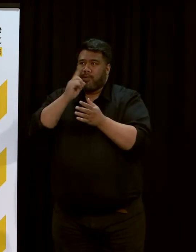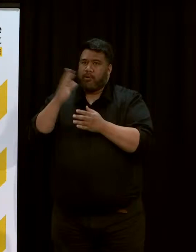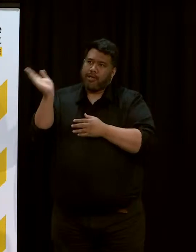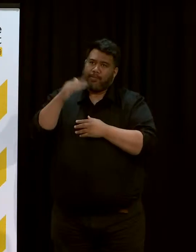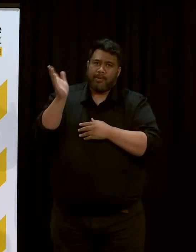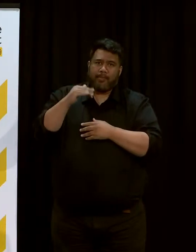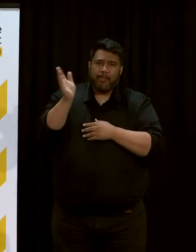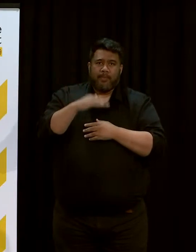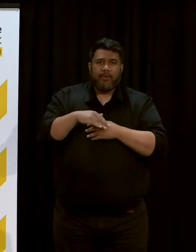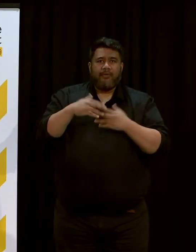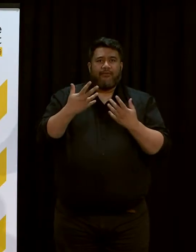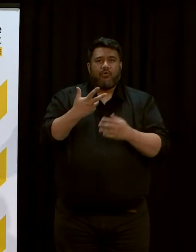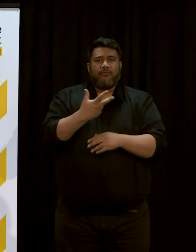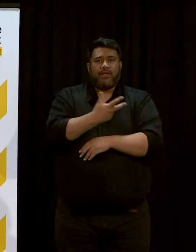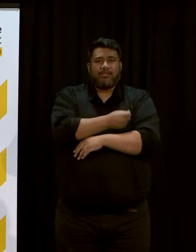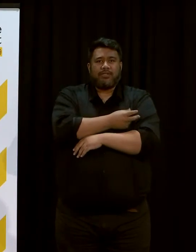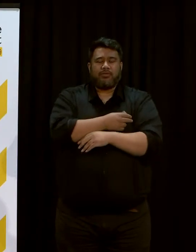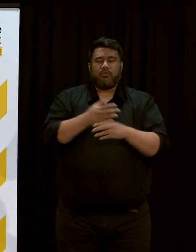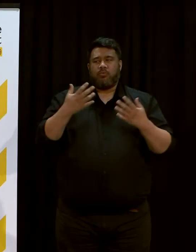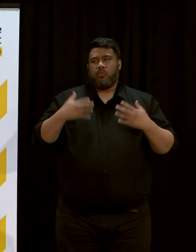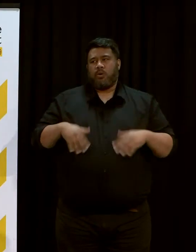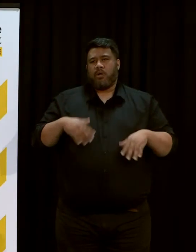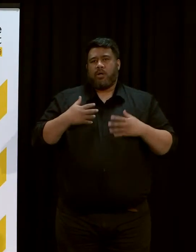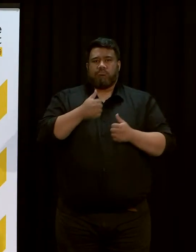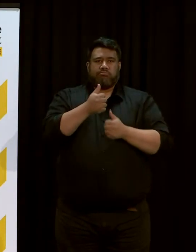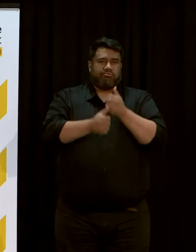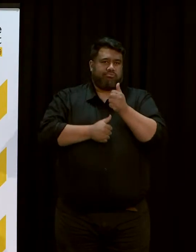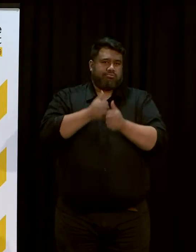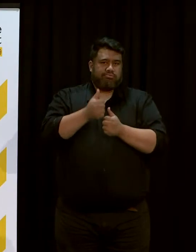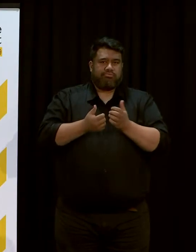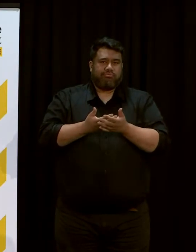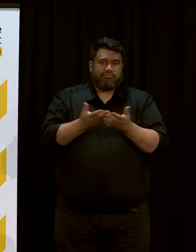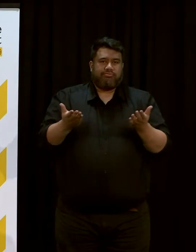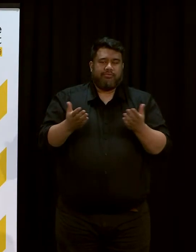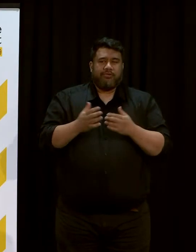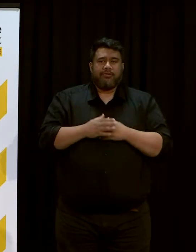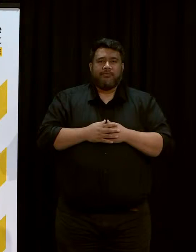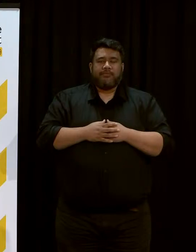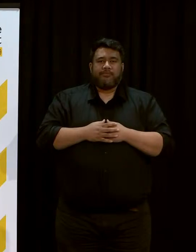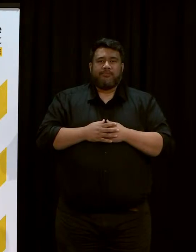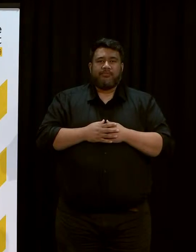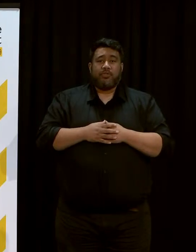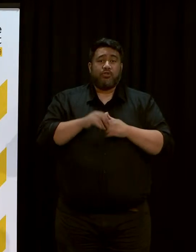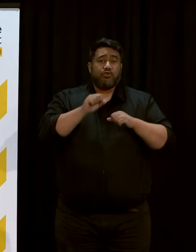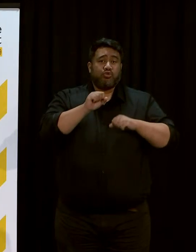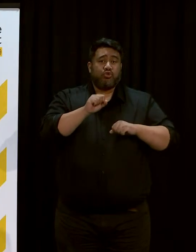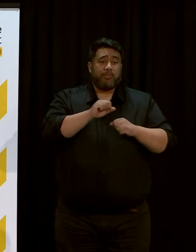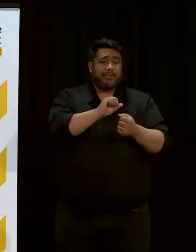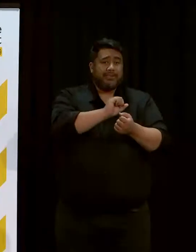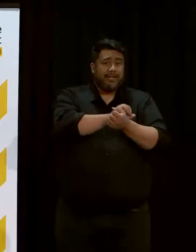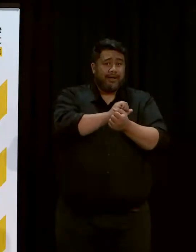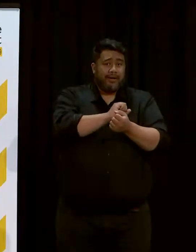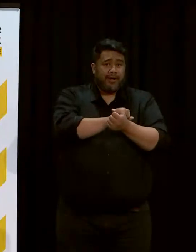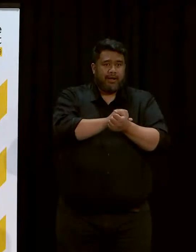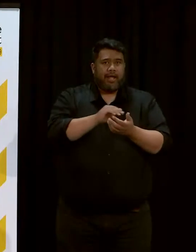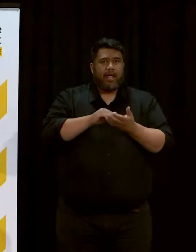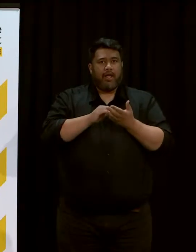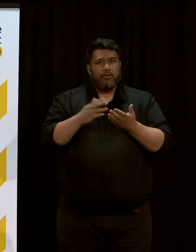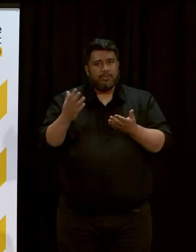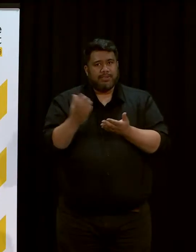incentive possible to be vaccinated. The biggest success of Super Saturday, alongside the lives saved, is that it reminded